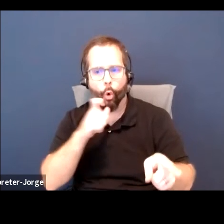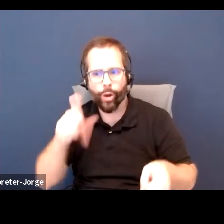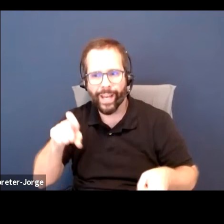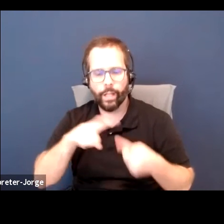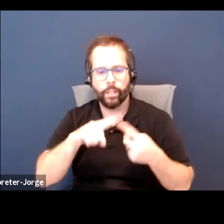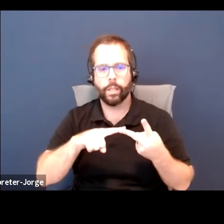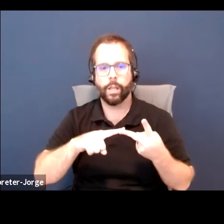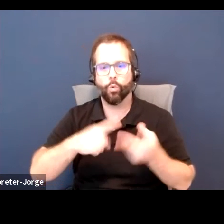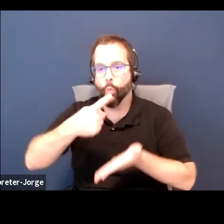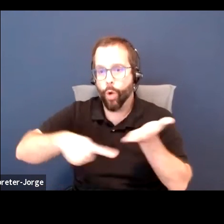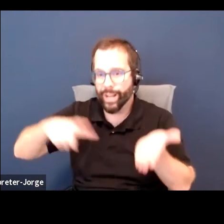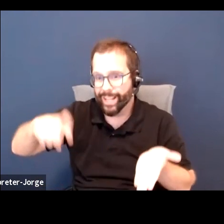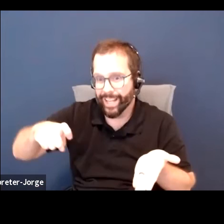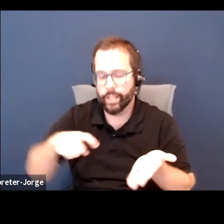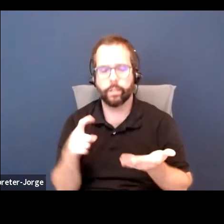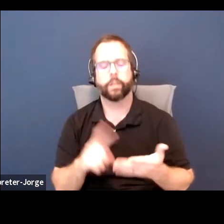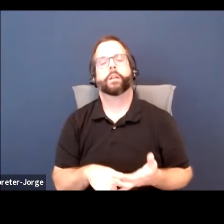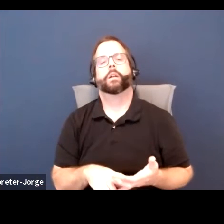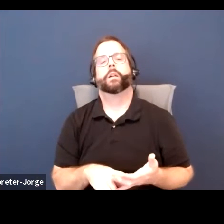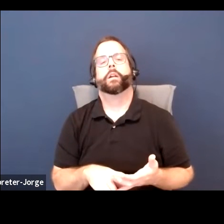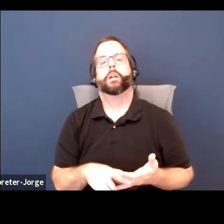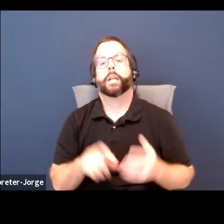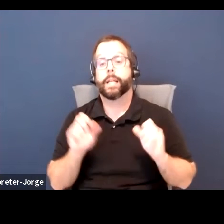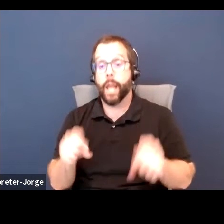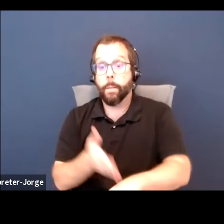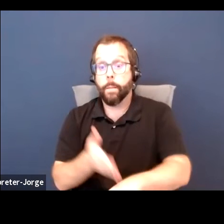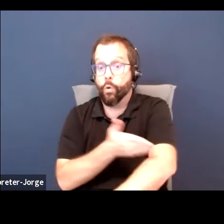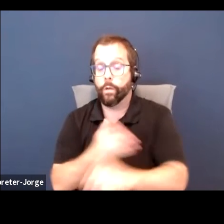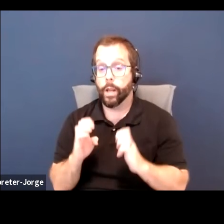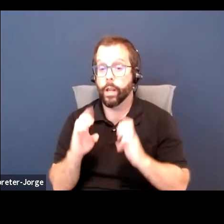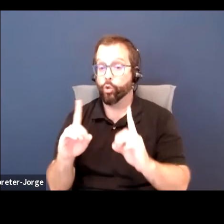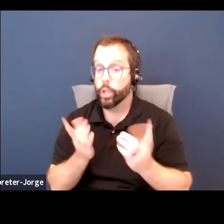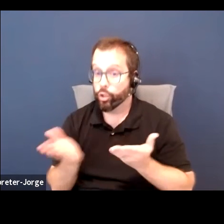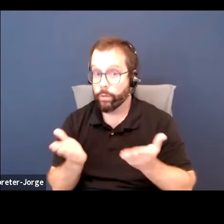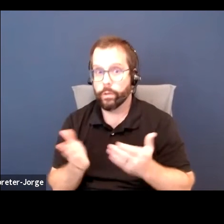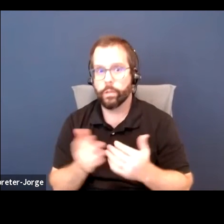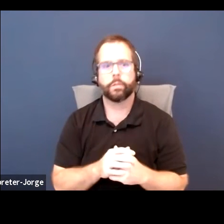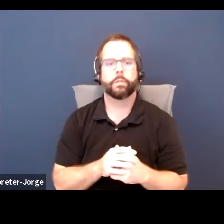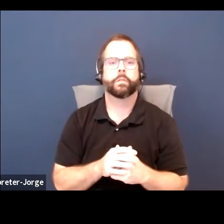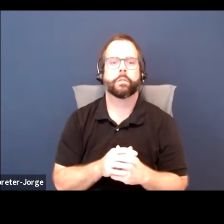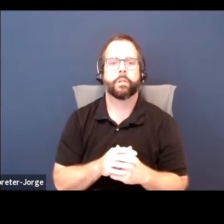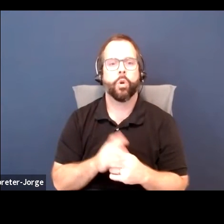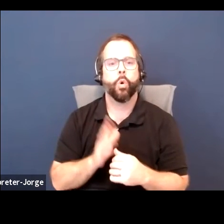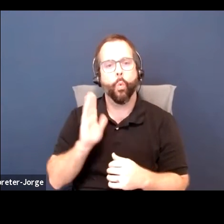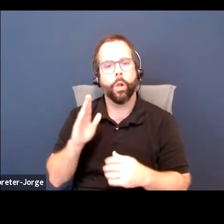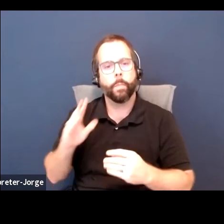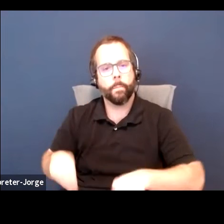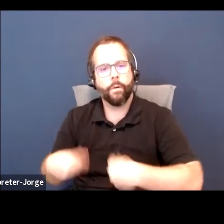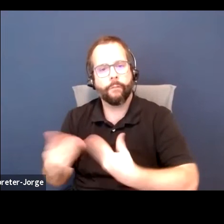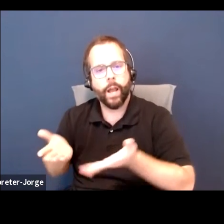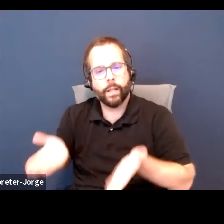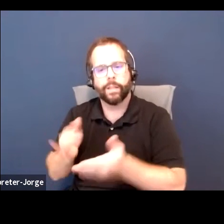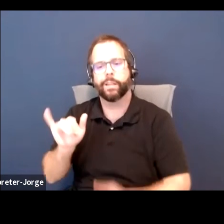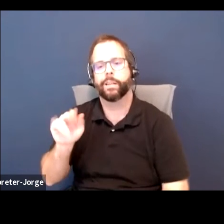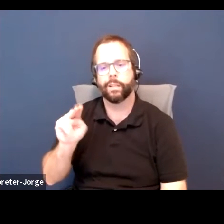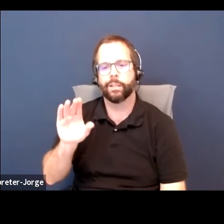to improve education services. You'll provide incentives through this whole Medicaid managed care. So